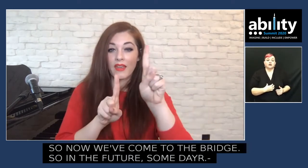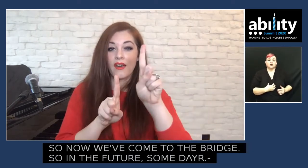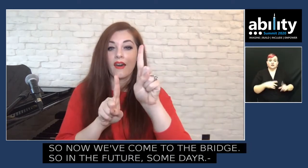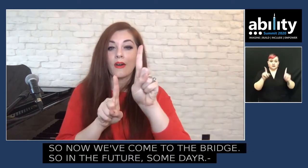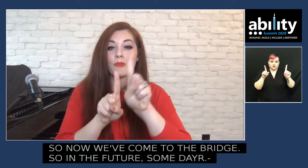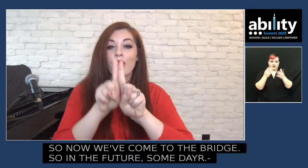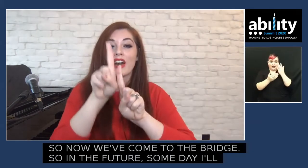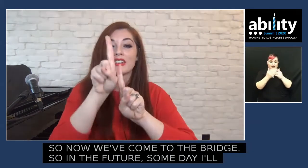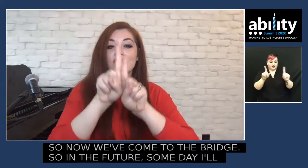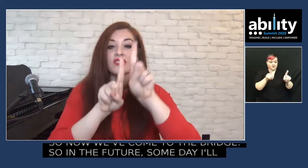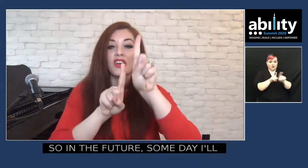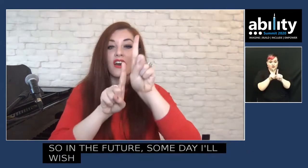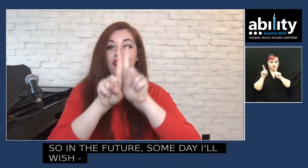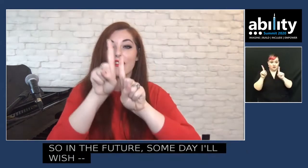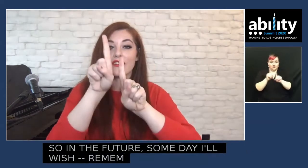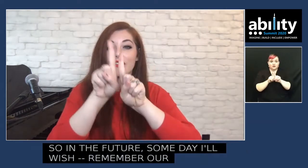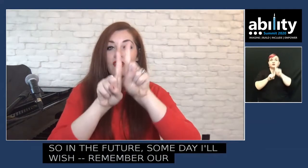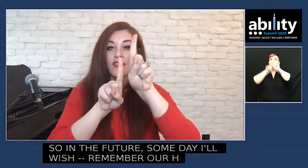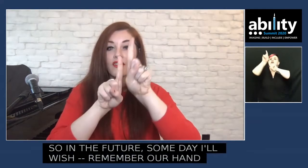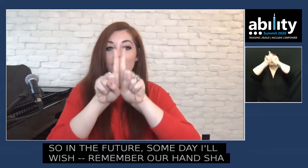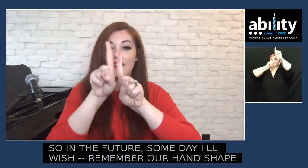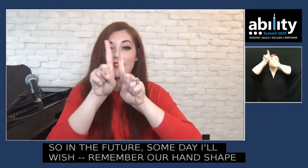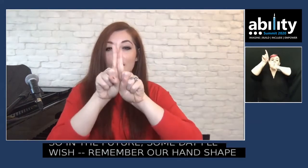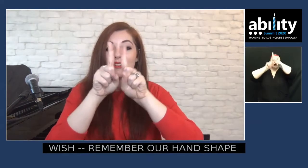dream, upon a star.